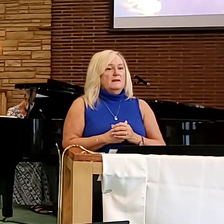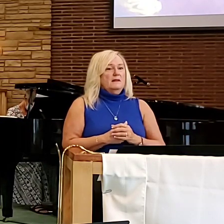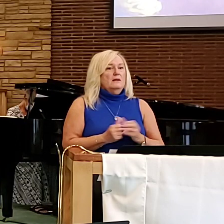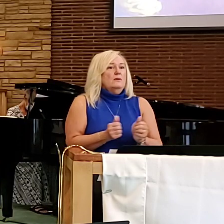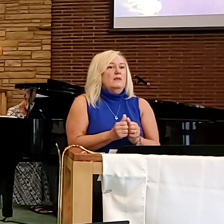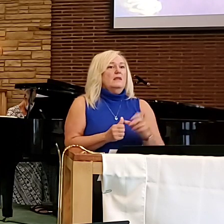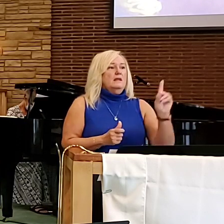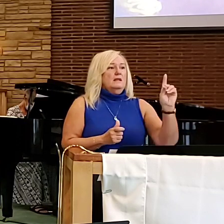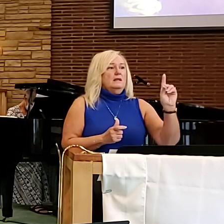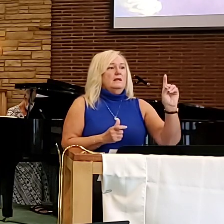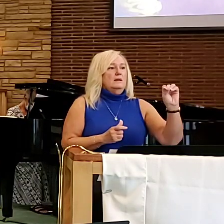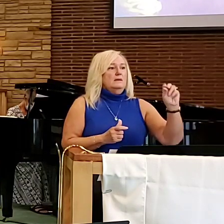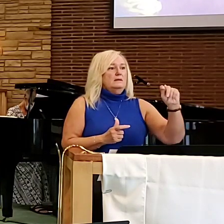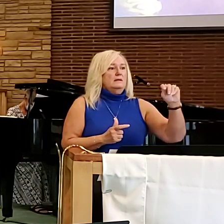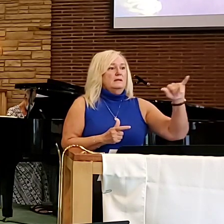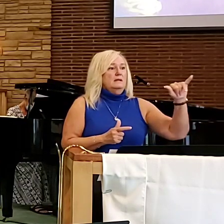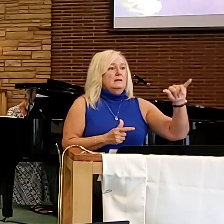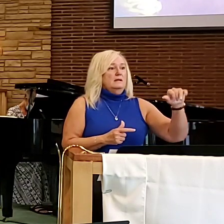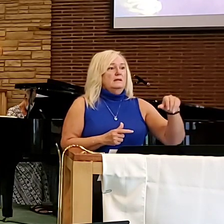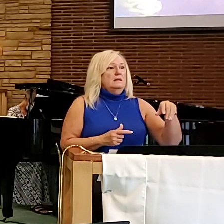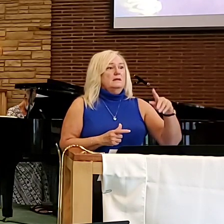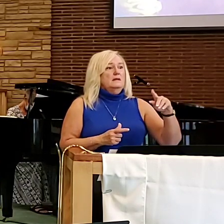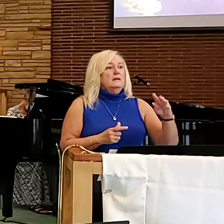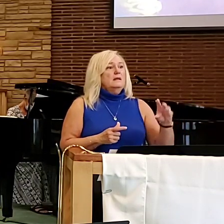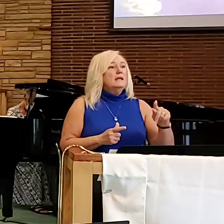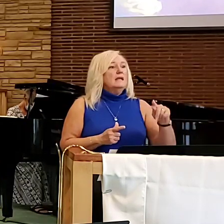with Dottie and Connie.